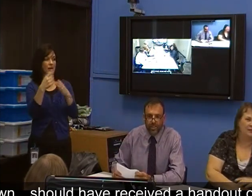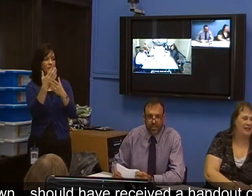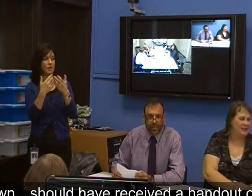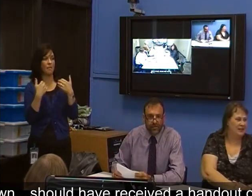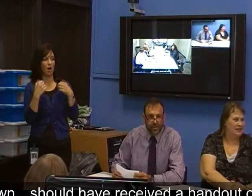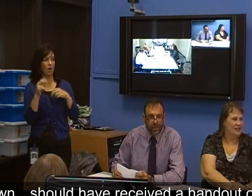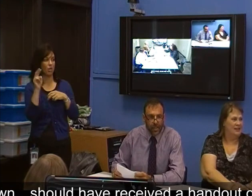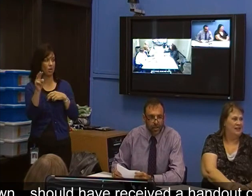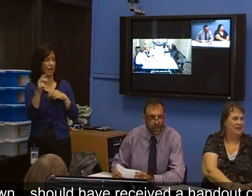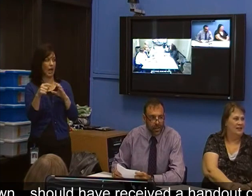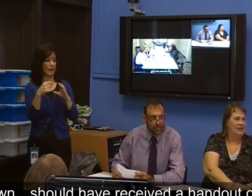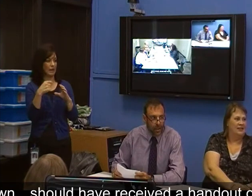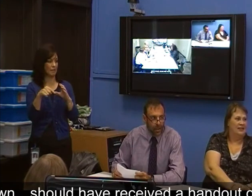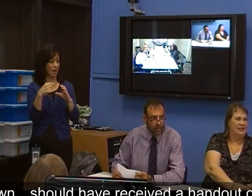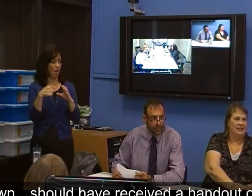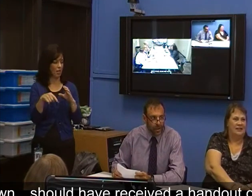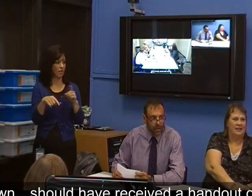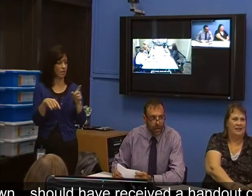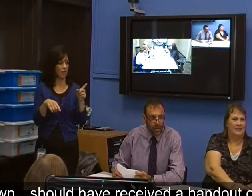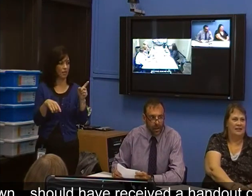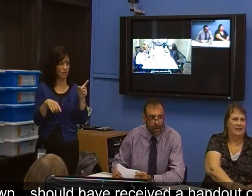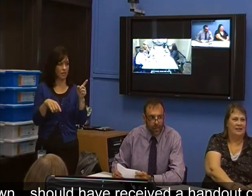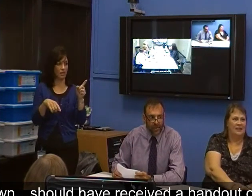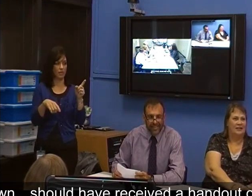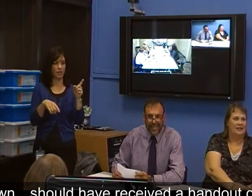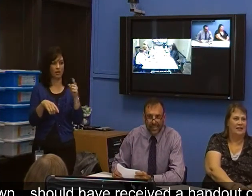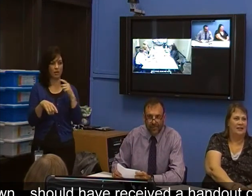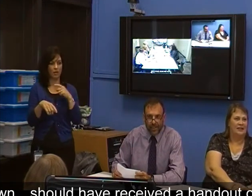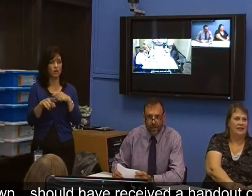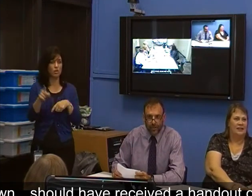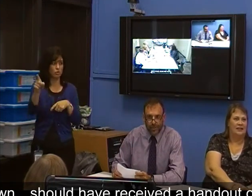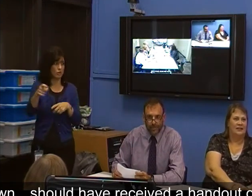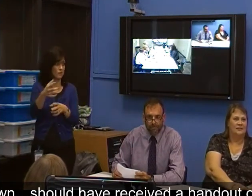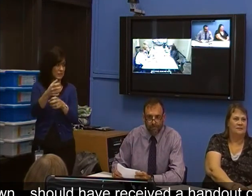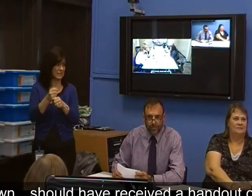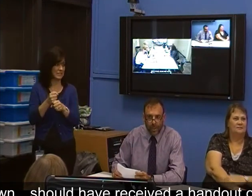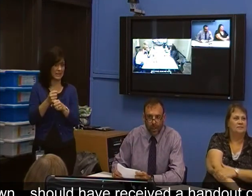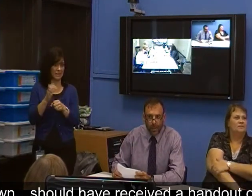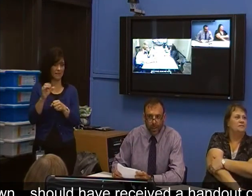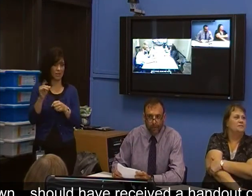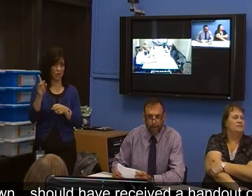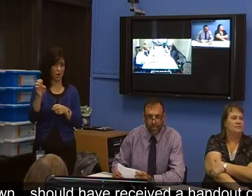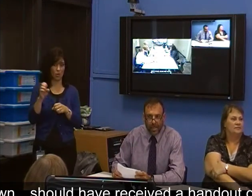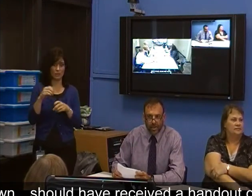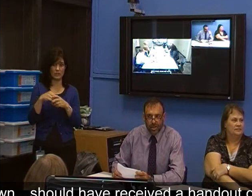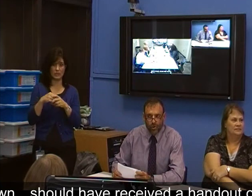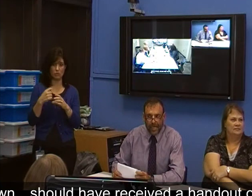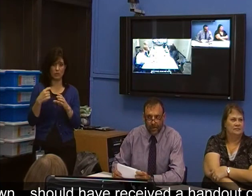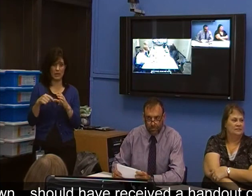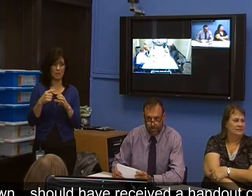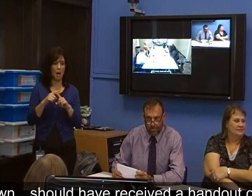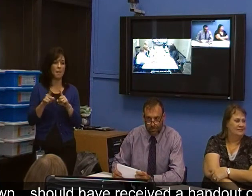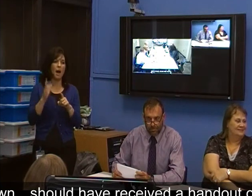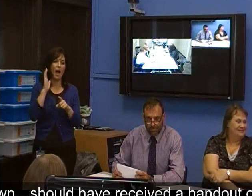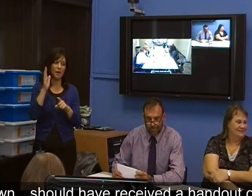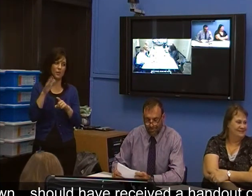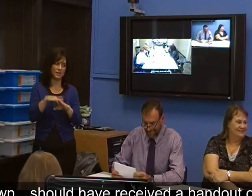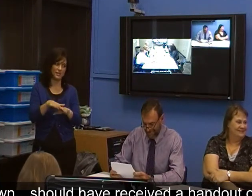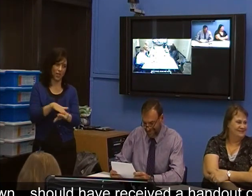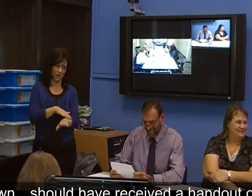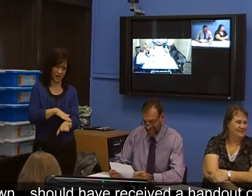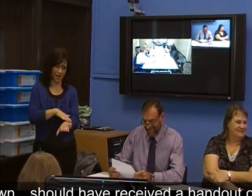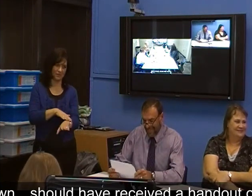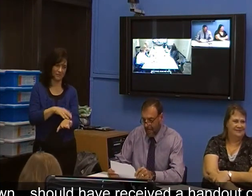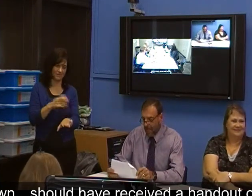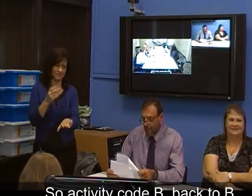You should have received in your email these activity codes, but I'll slow down.